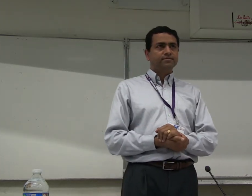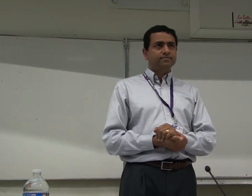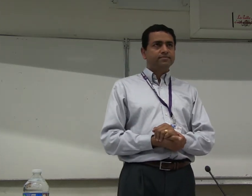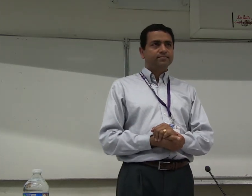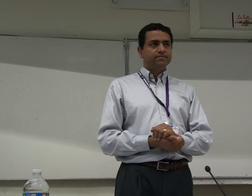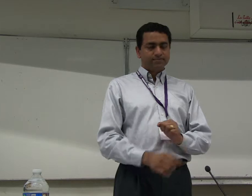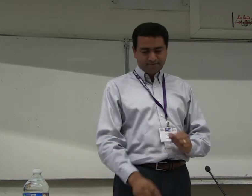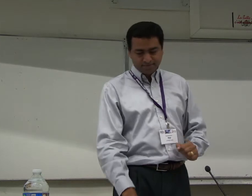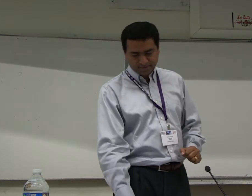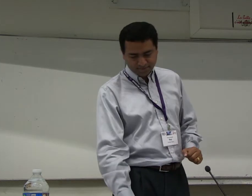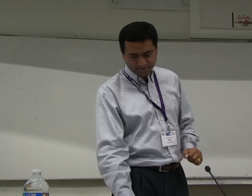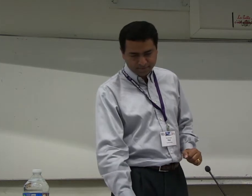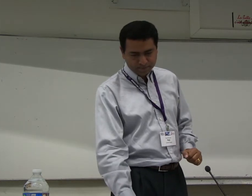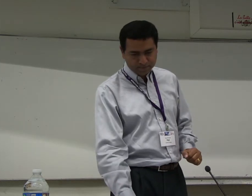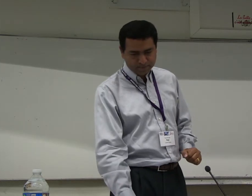new technology.